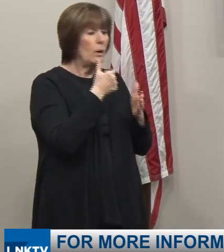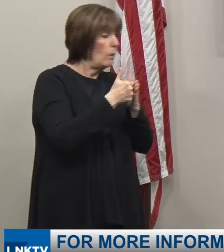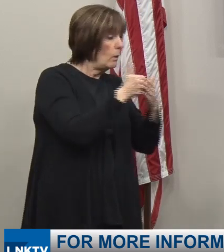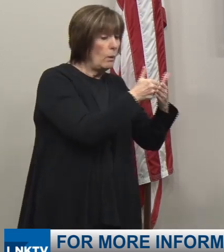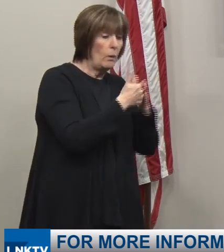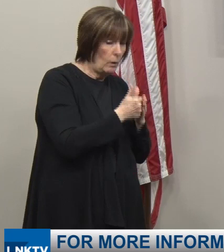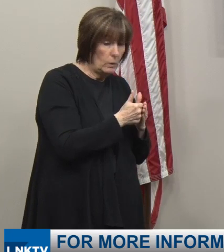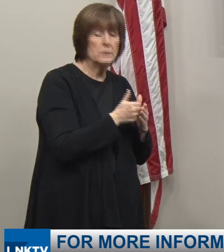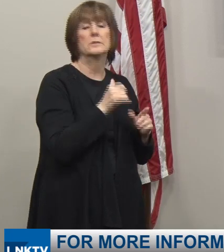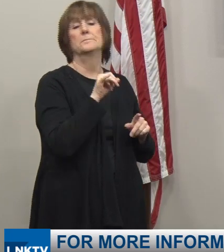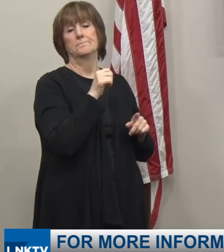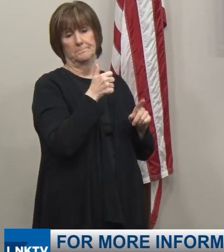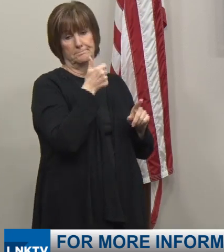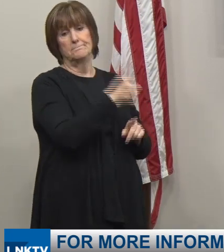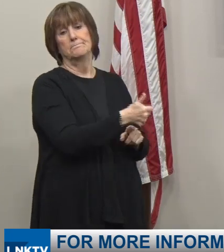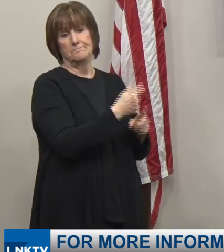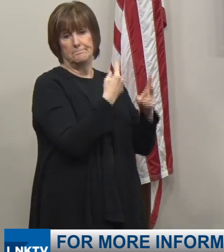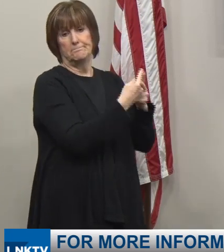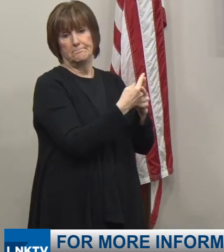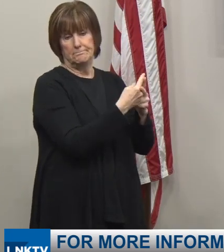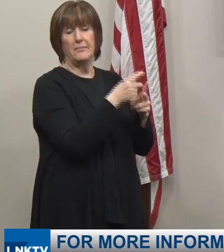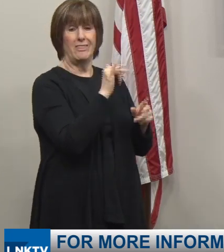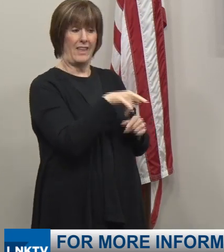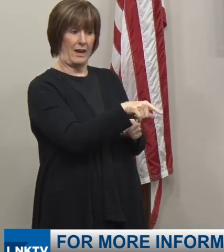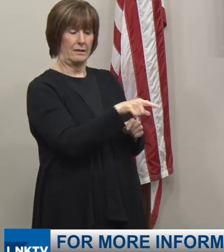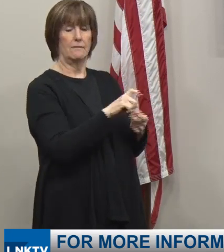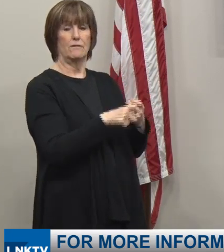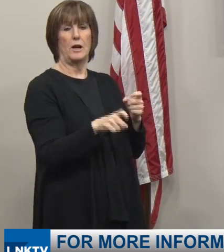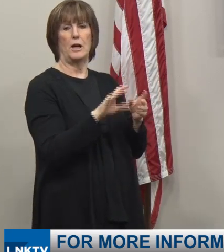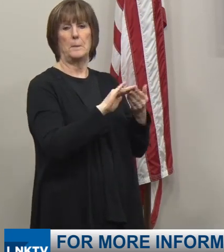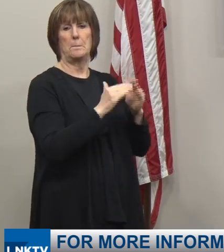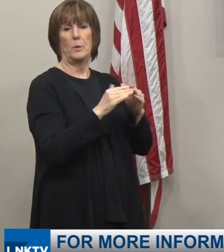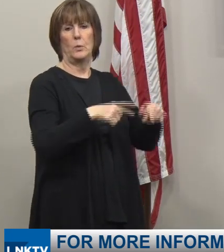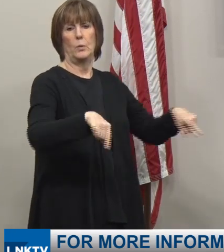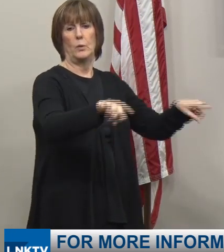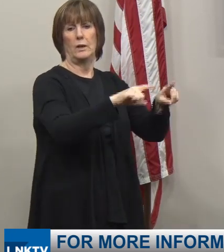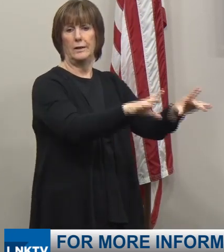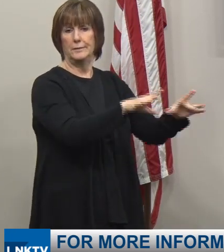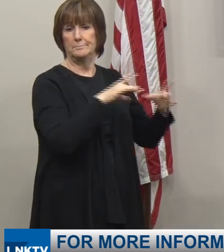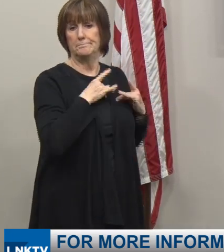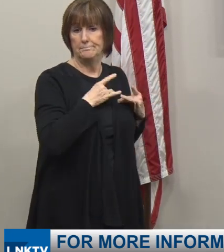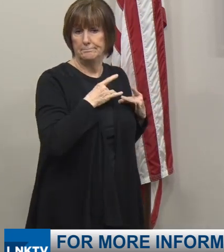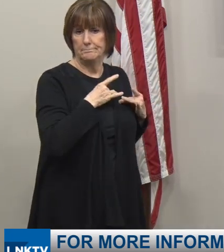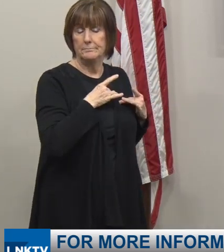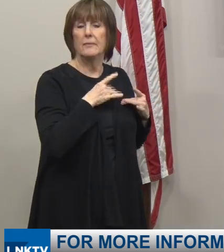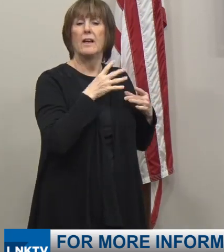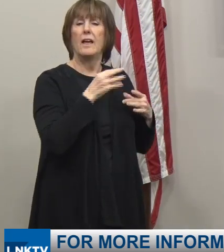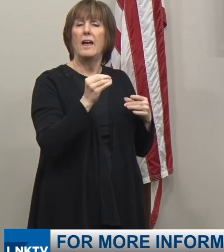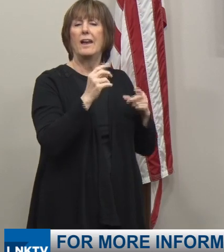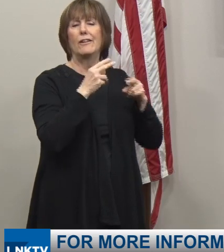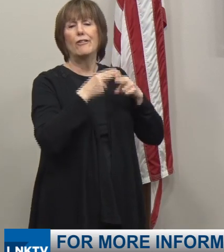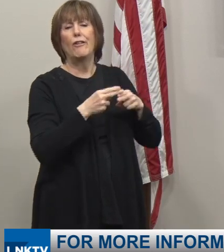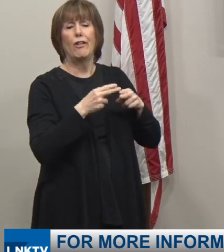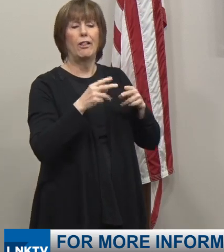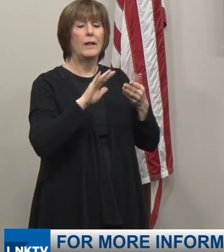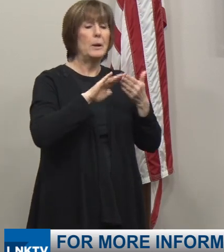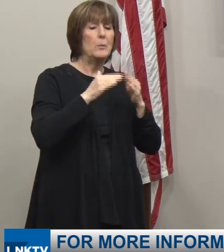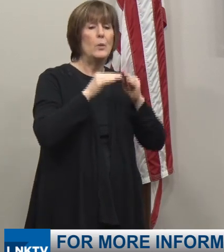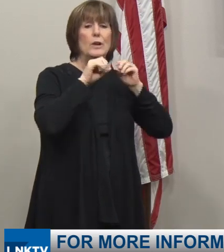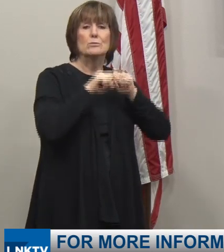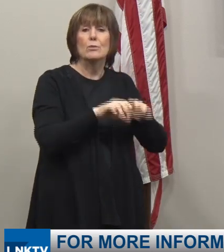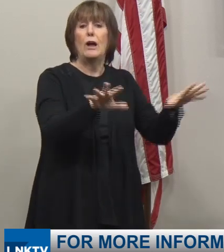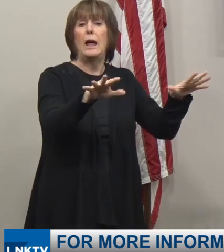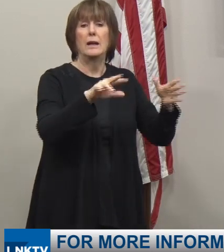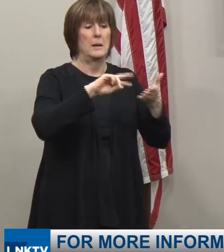self-quarantining. This case is considered community acquired. These cases, also called community spread, are ones in which